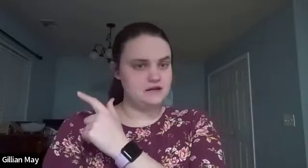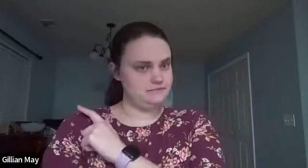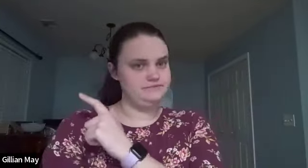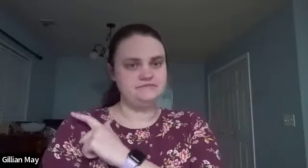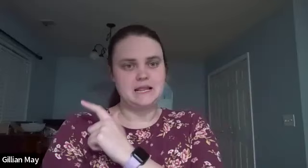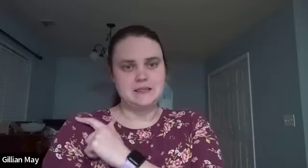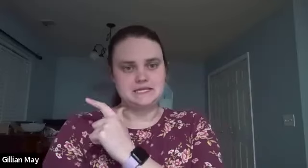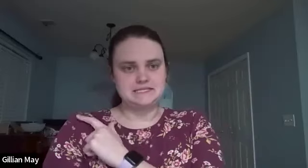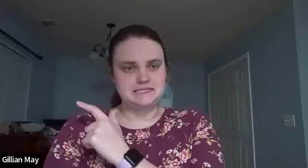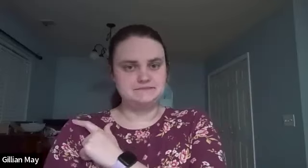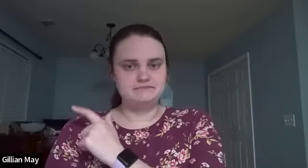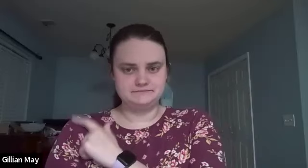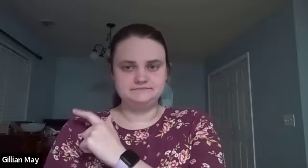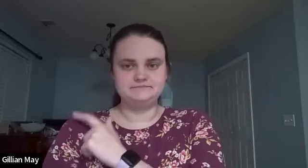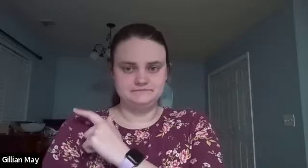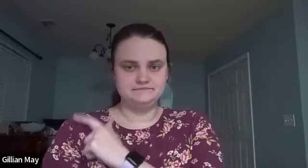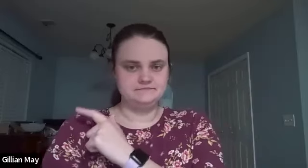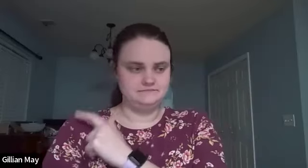matter. Lazy.